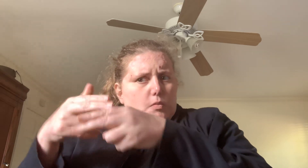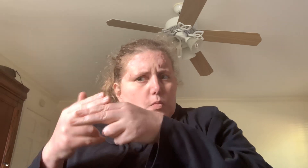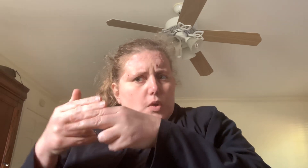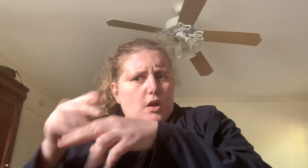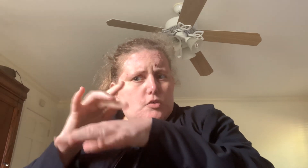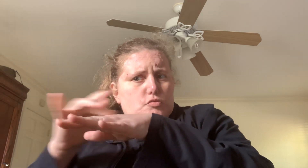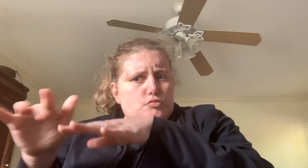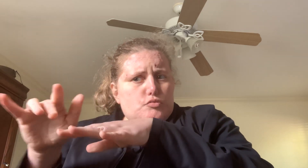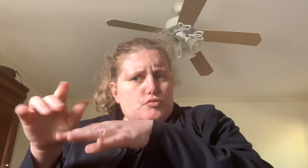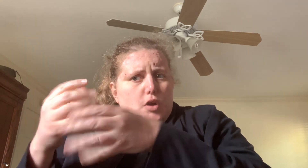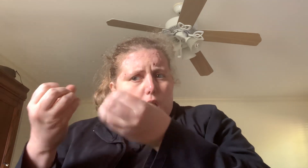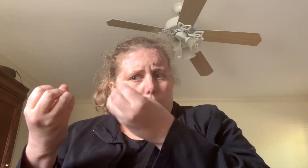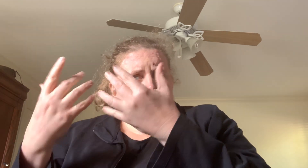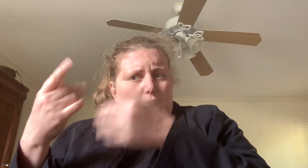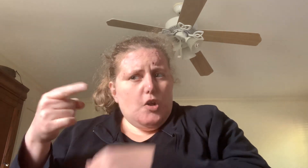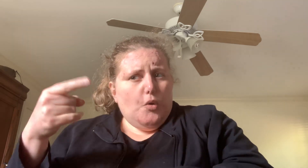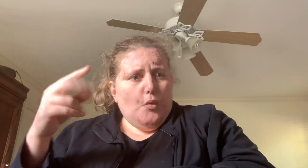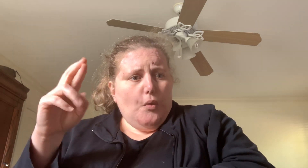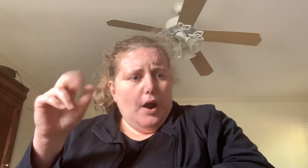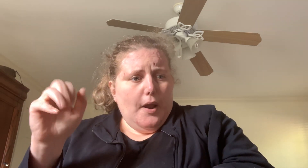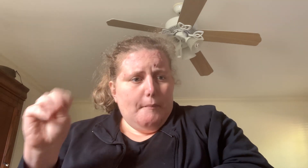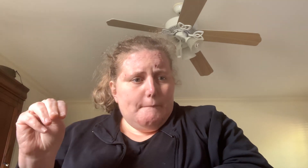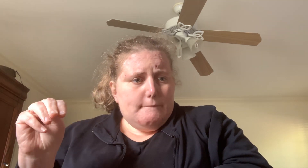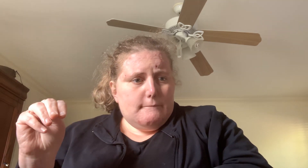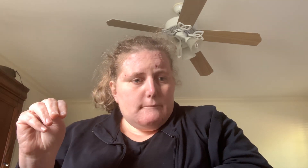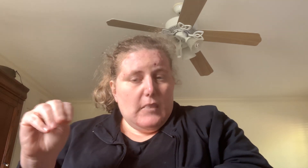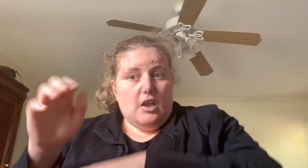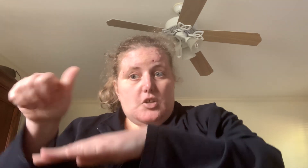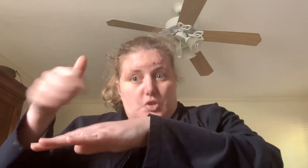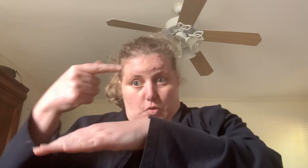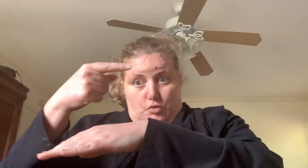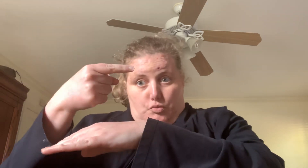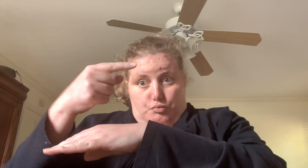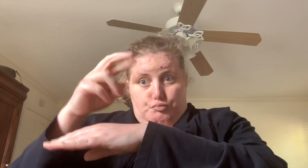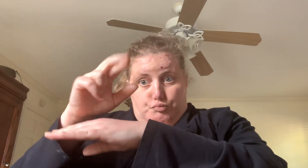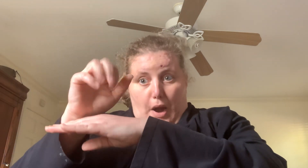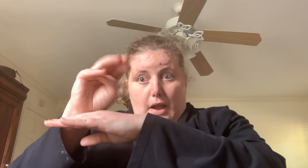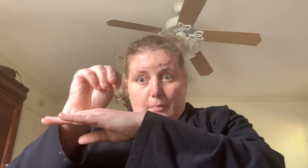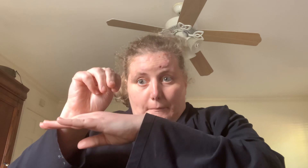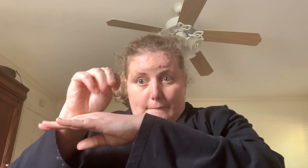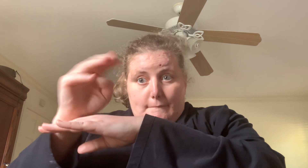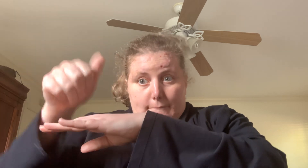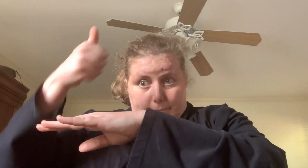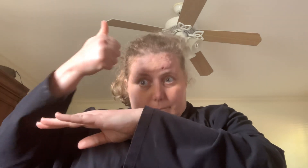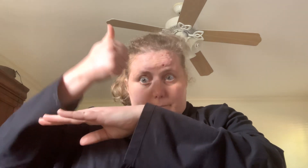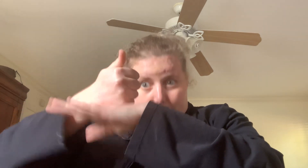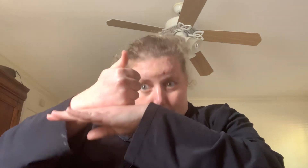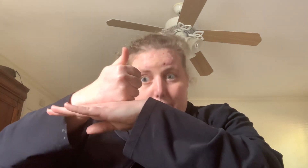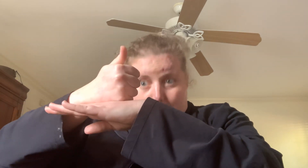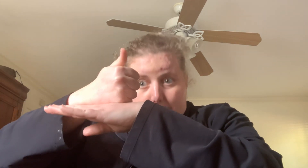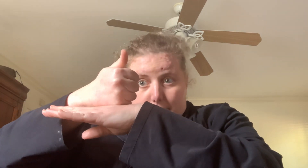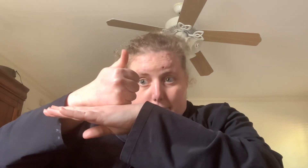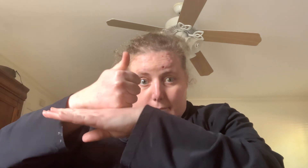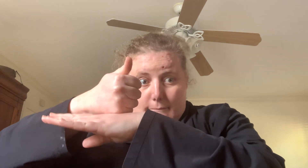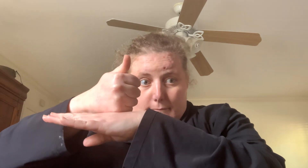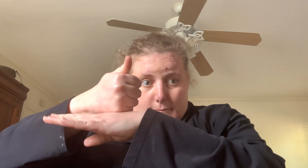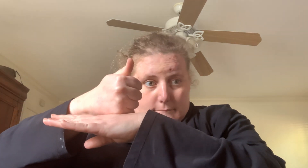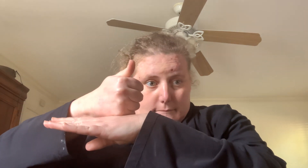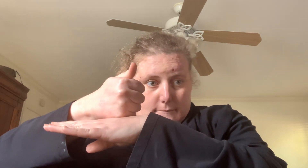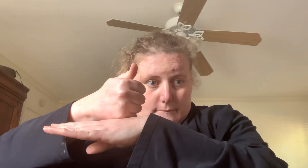by the grams because I need my grams to be on top because I need to divide this away. I don't need this. I need the grams. So guess what? We're going to